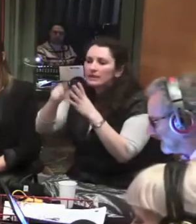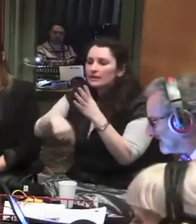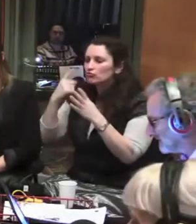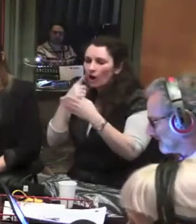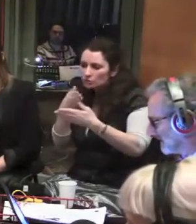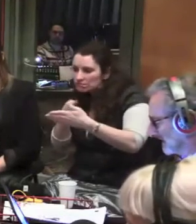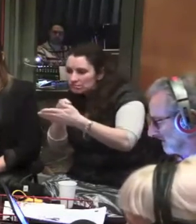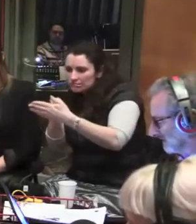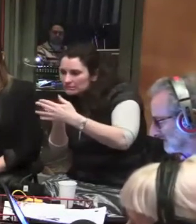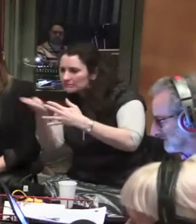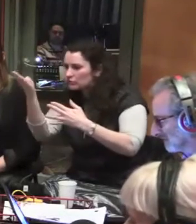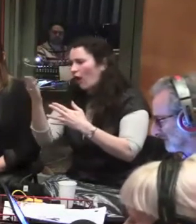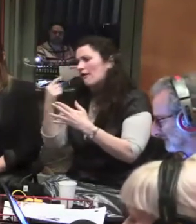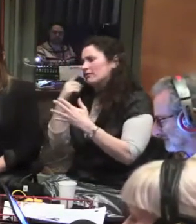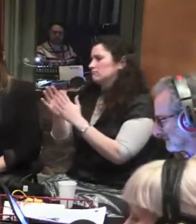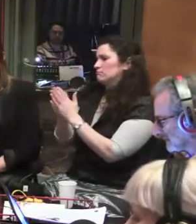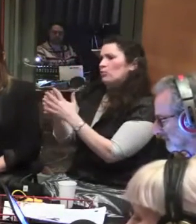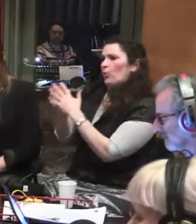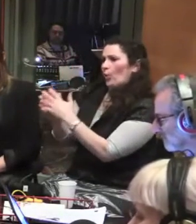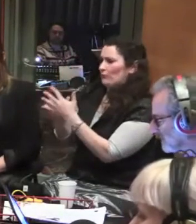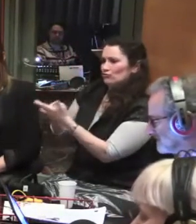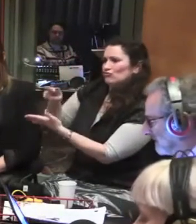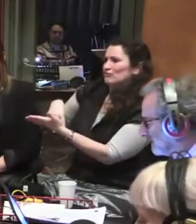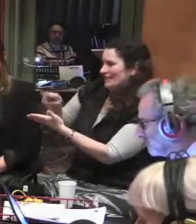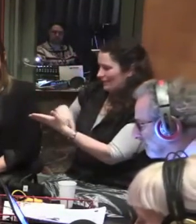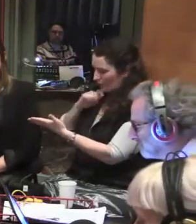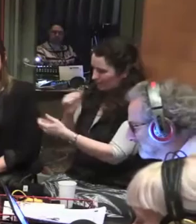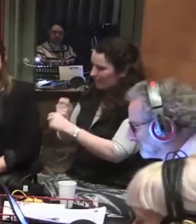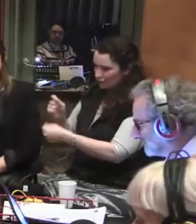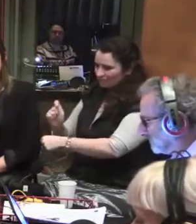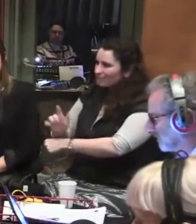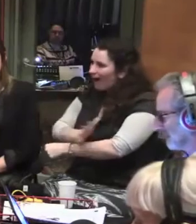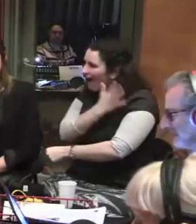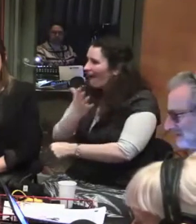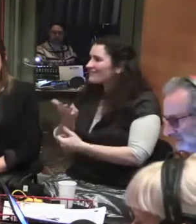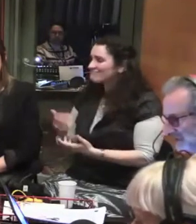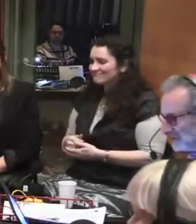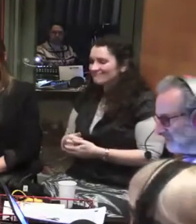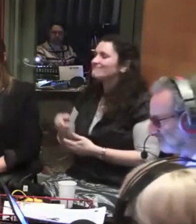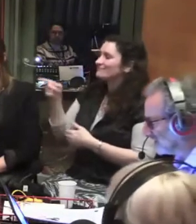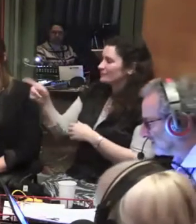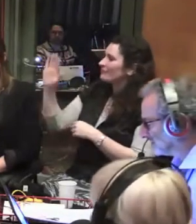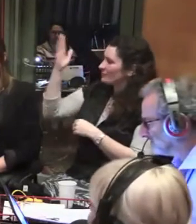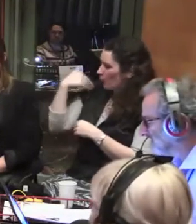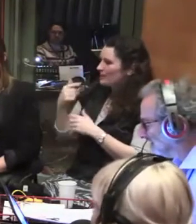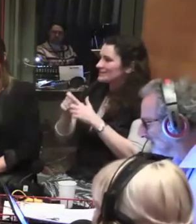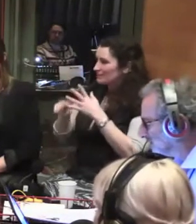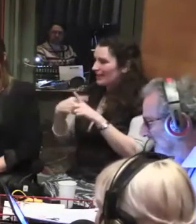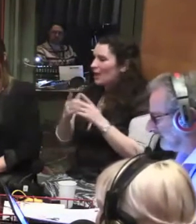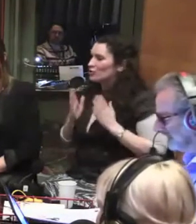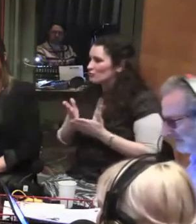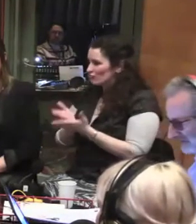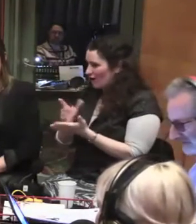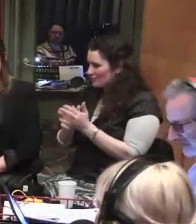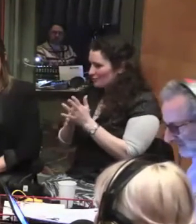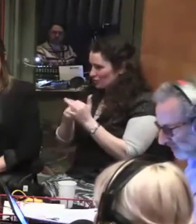people's expectations. Well, there's so many things in here that will inspire you. Graham Innes, former Disability and Human Rights Commissioner, Finding a